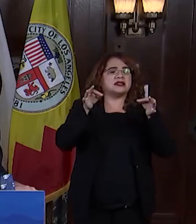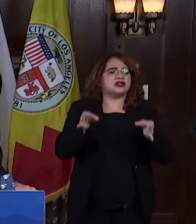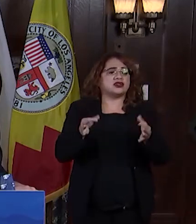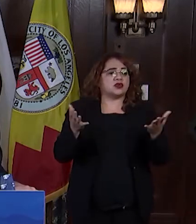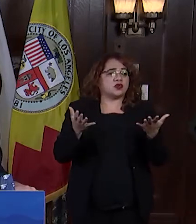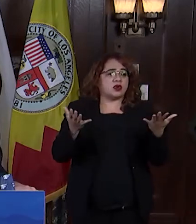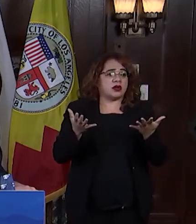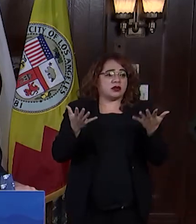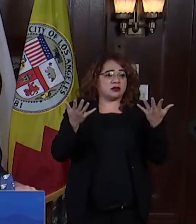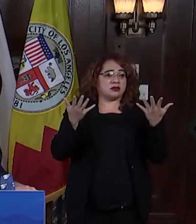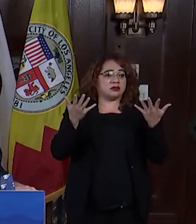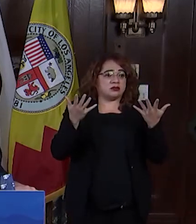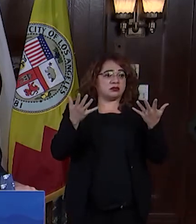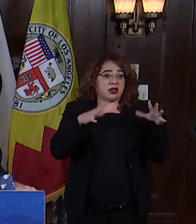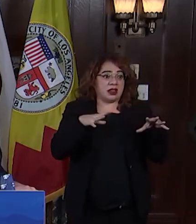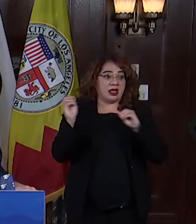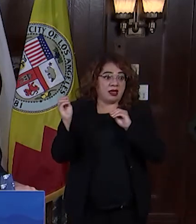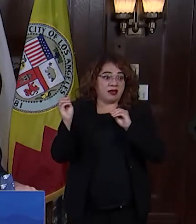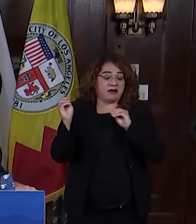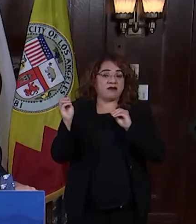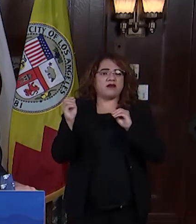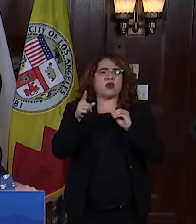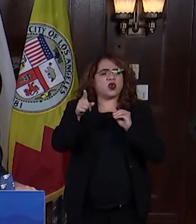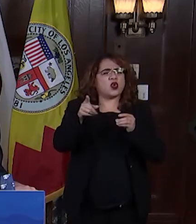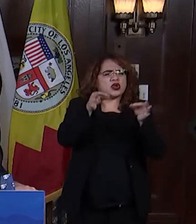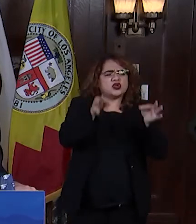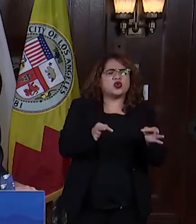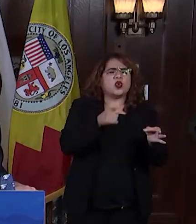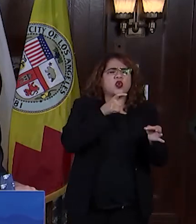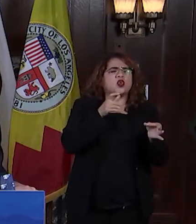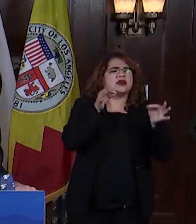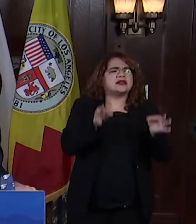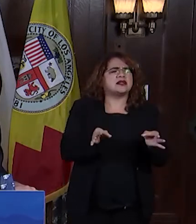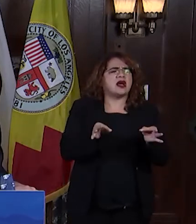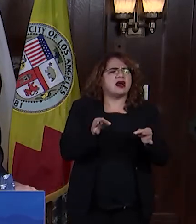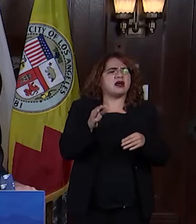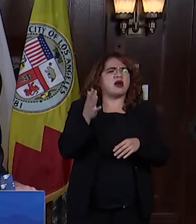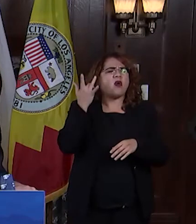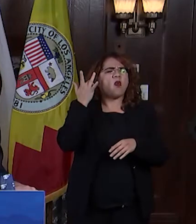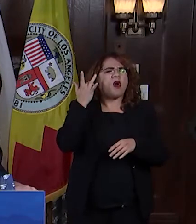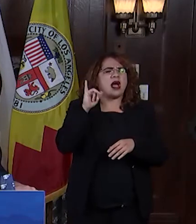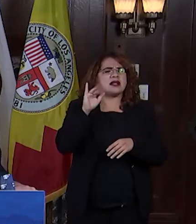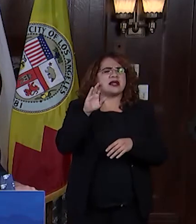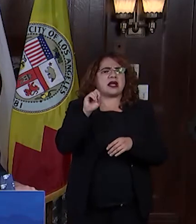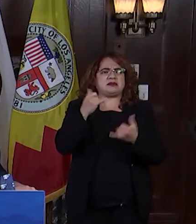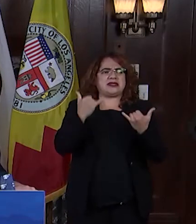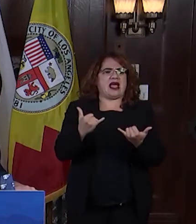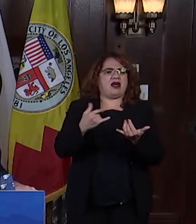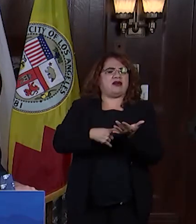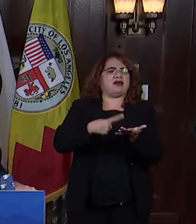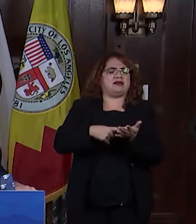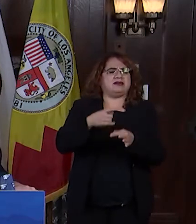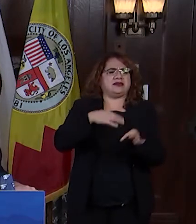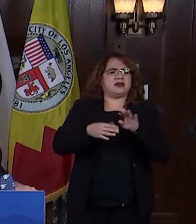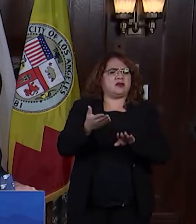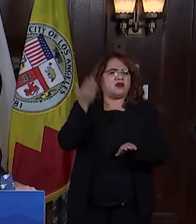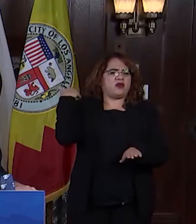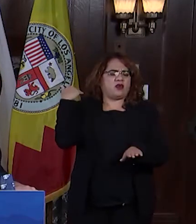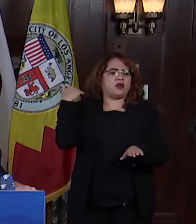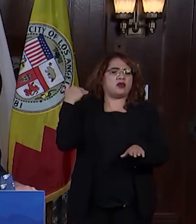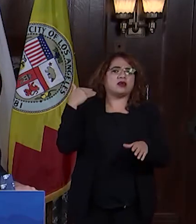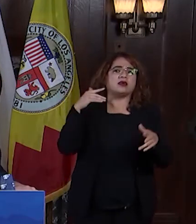if you asked him to do so, and if it was your decision, why now and not earlier? My third question, given the